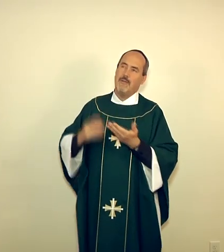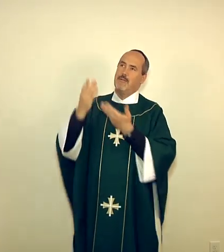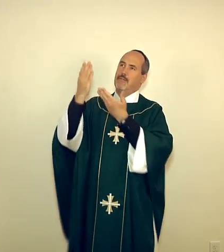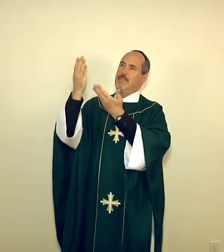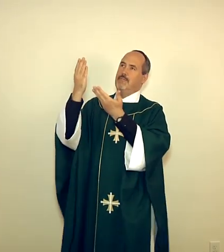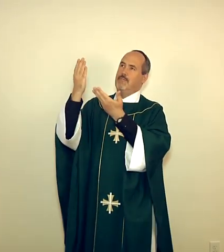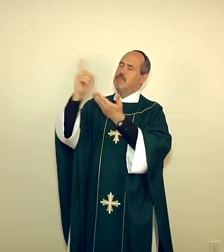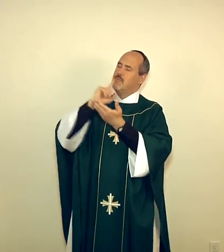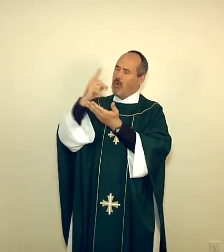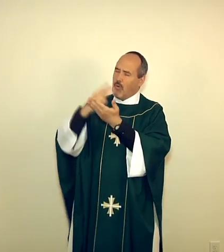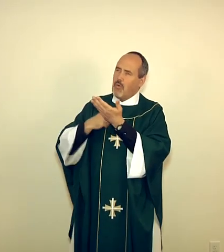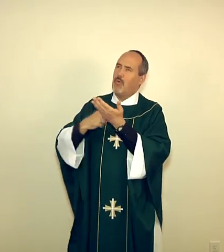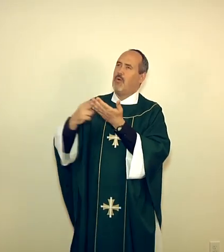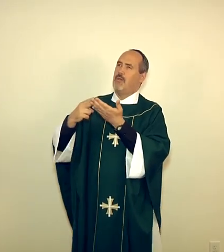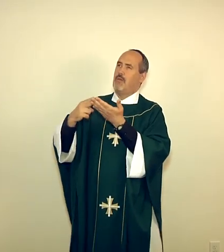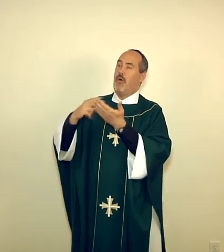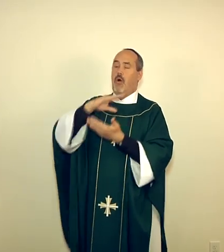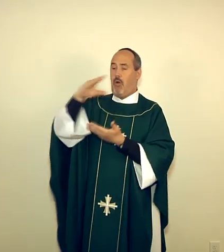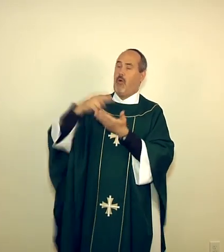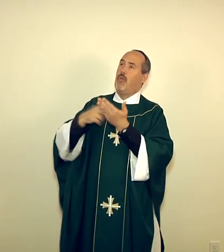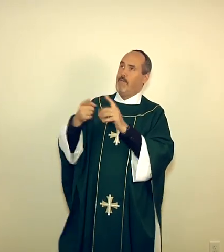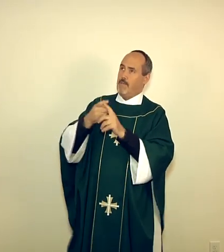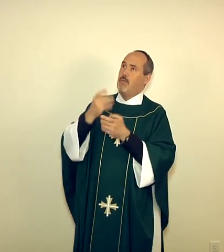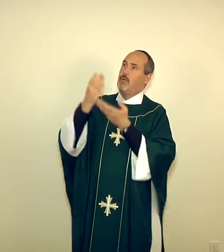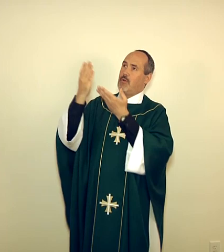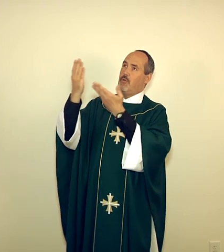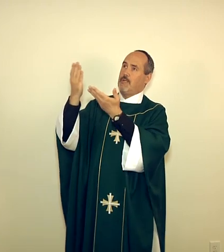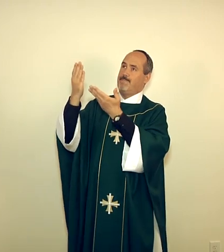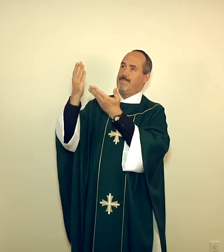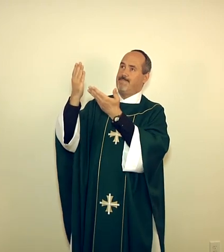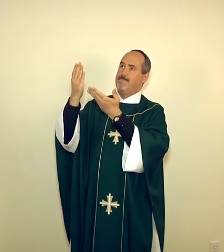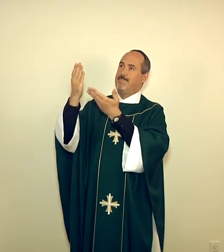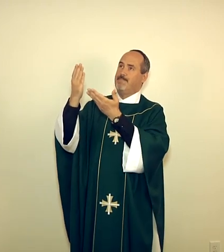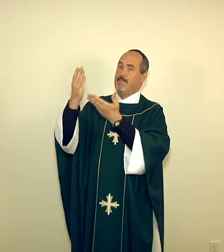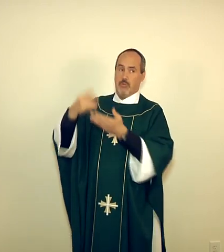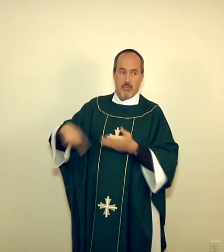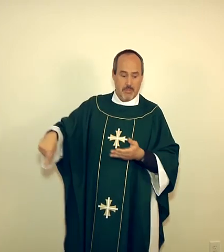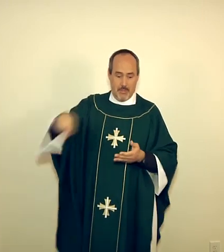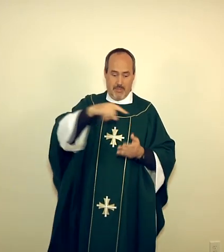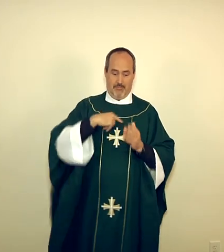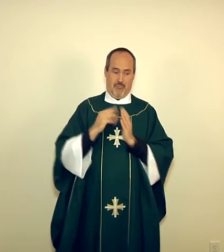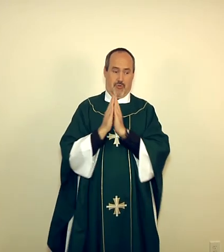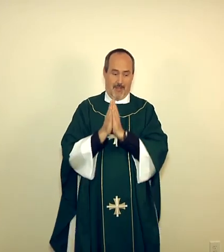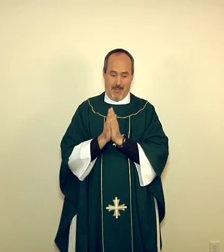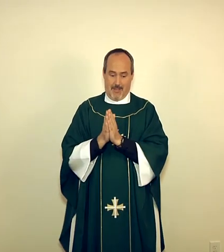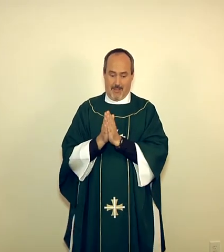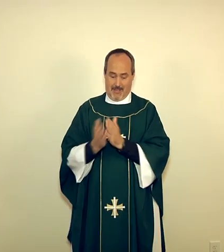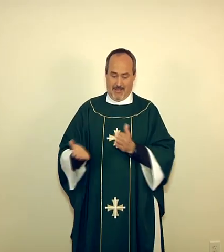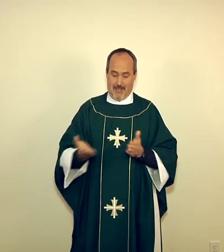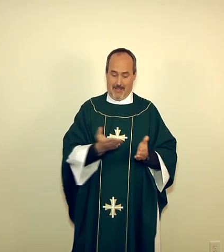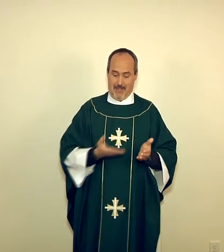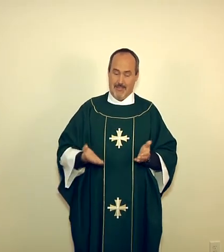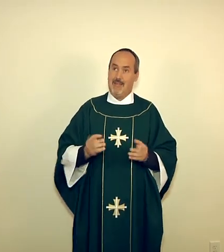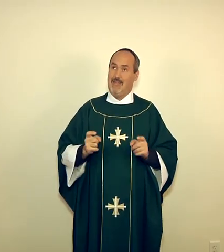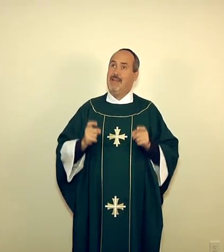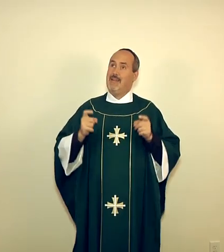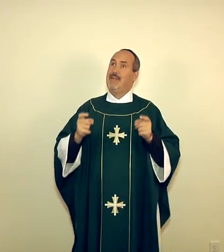You are indeed holy, O Lord, the fount of all holiness. Make holy, therefore, these gifts, we